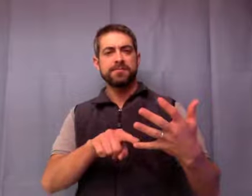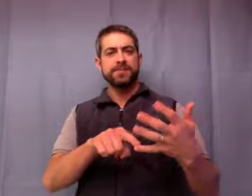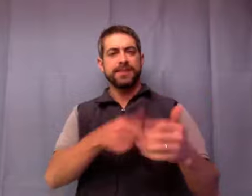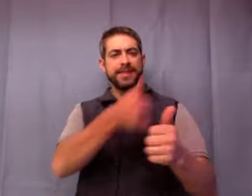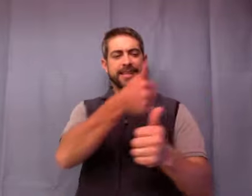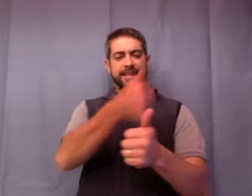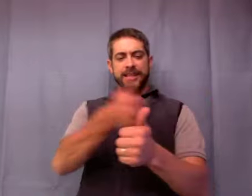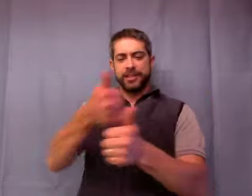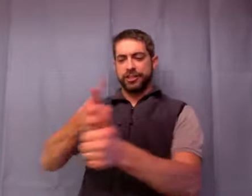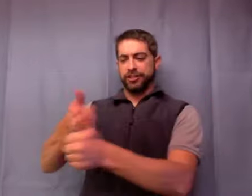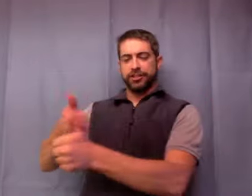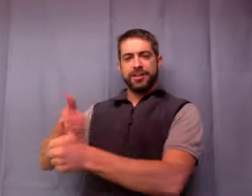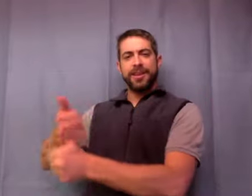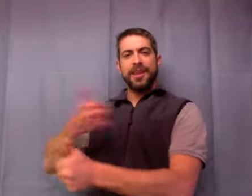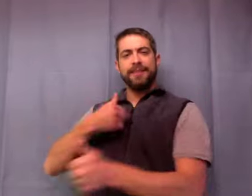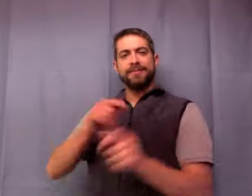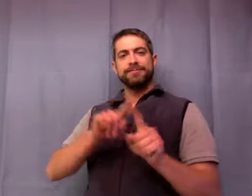expressing our thoughts.